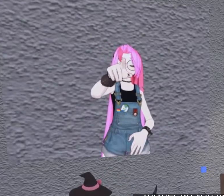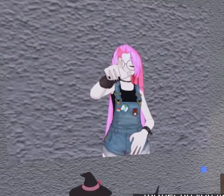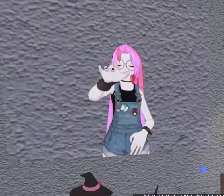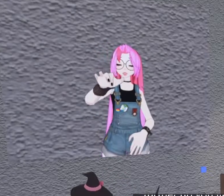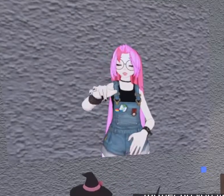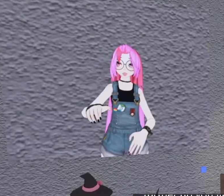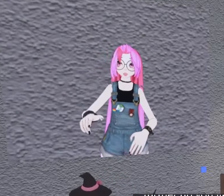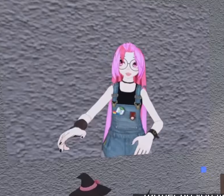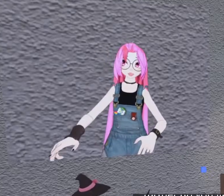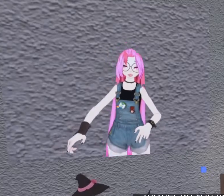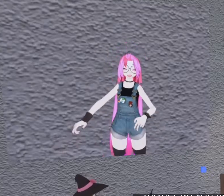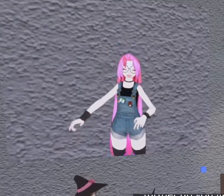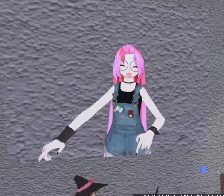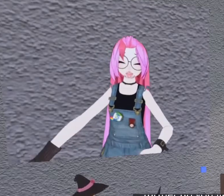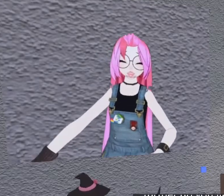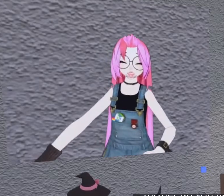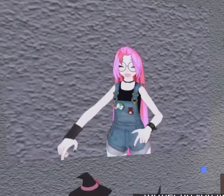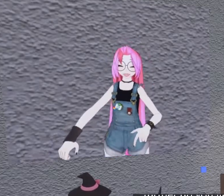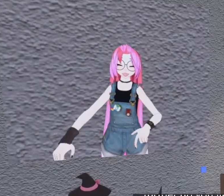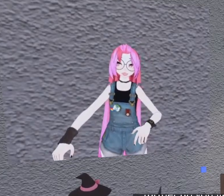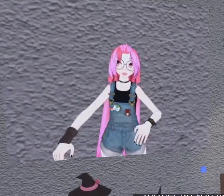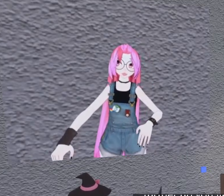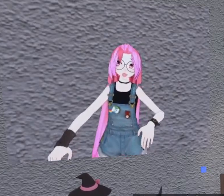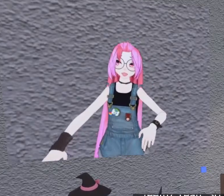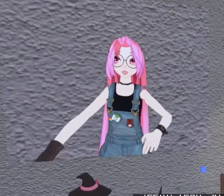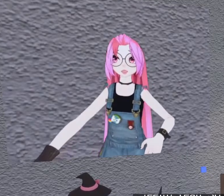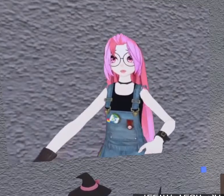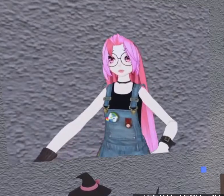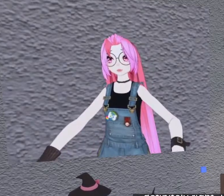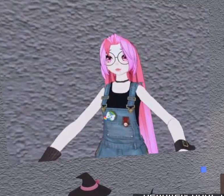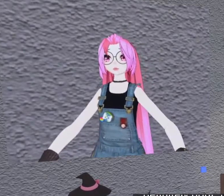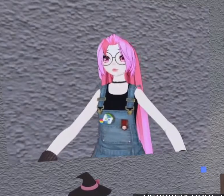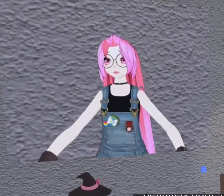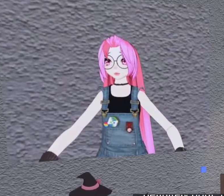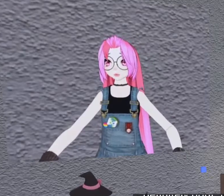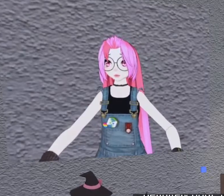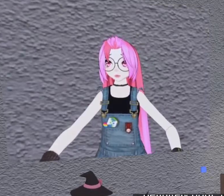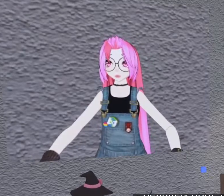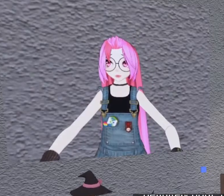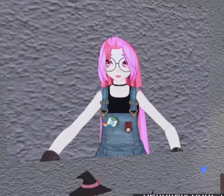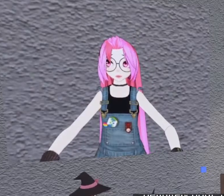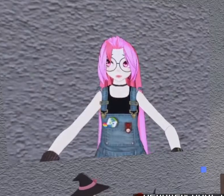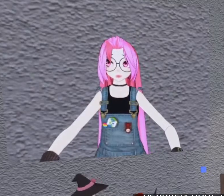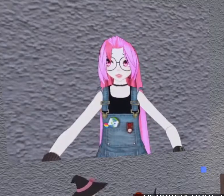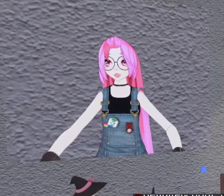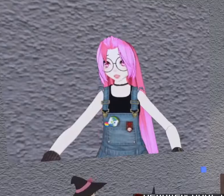then Amber the Vite. I don't know how to pronounce your name, I'm sorry. You could just say Amar. Okay, Amar.